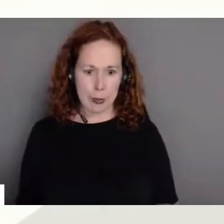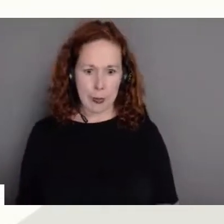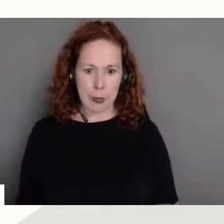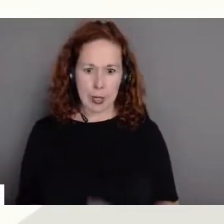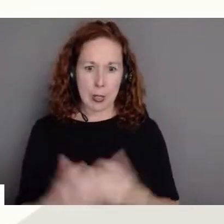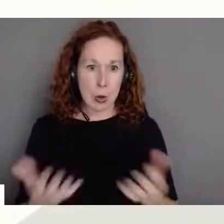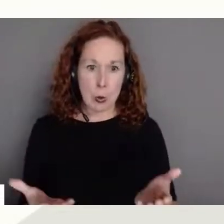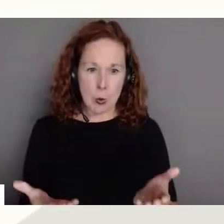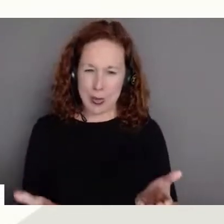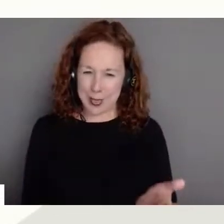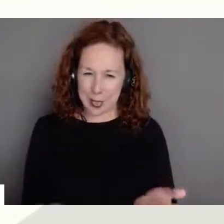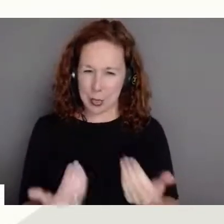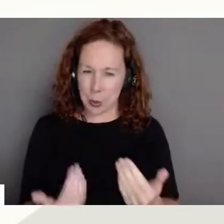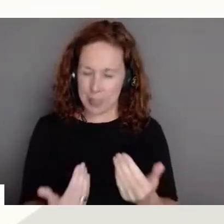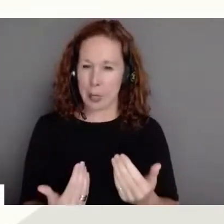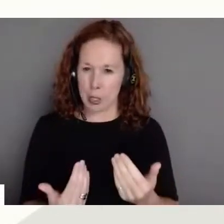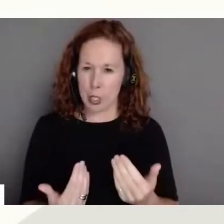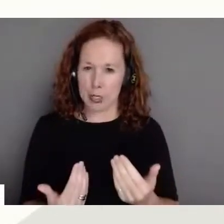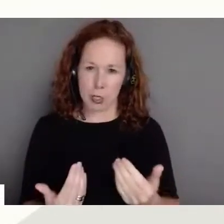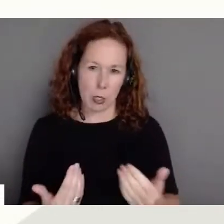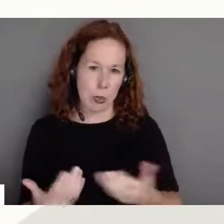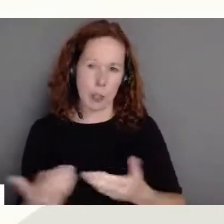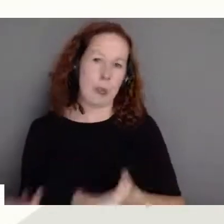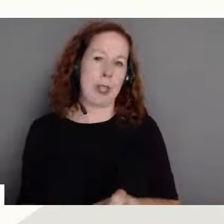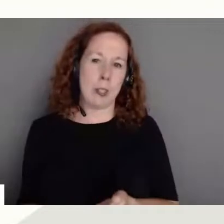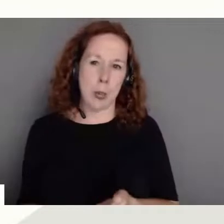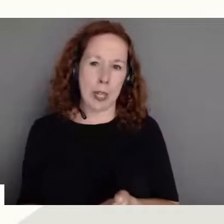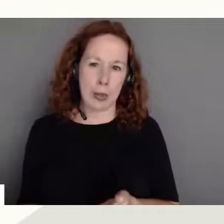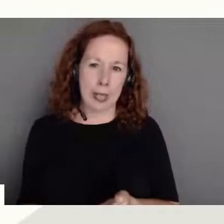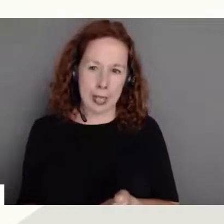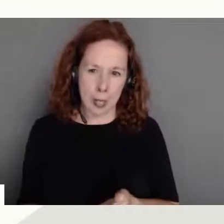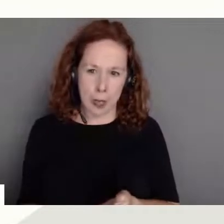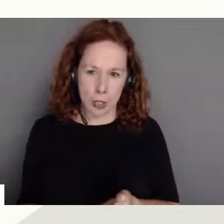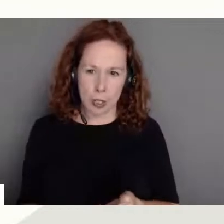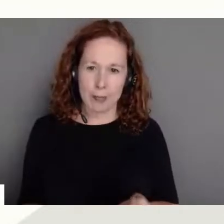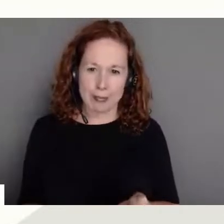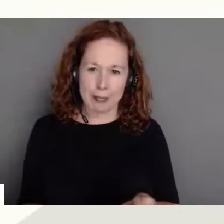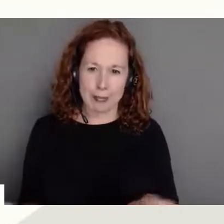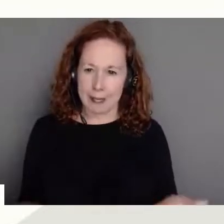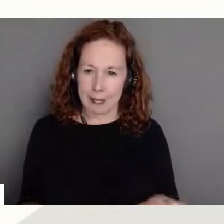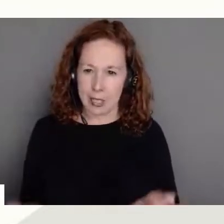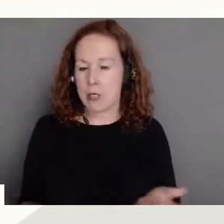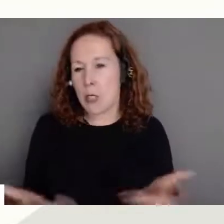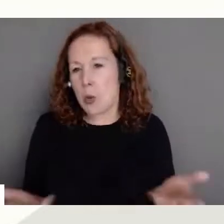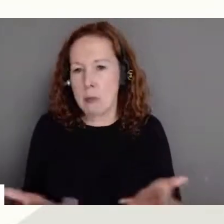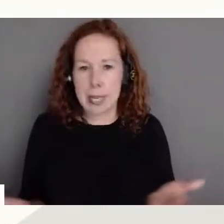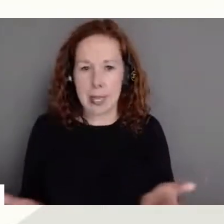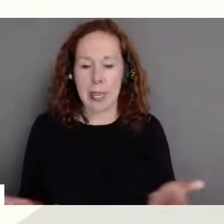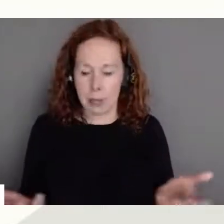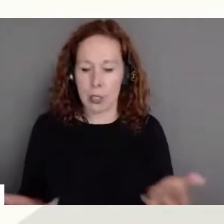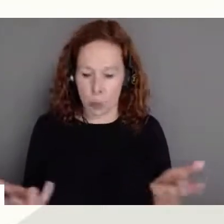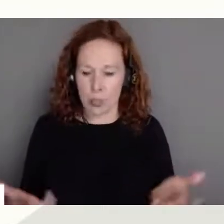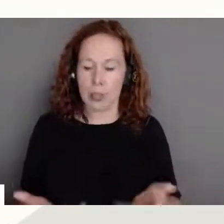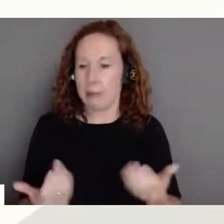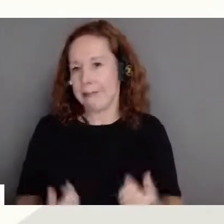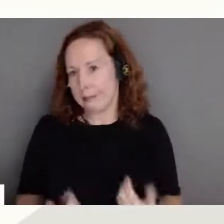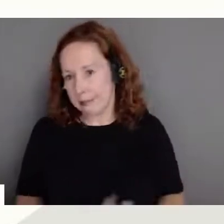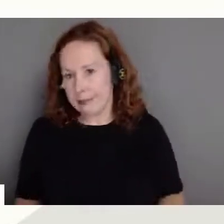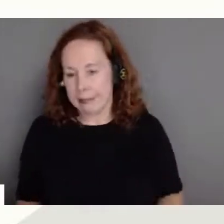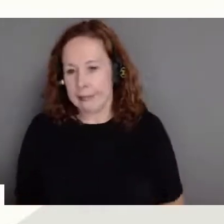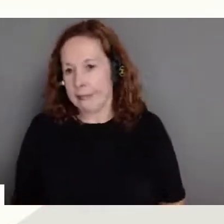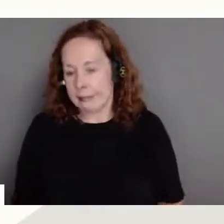to know what the source language is to interpret into another language. Mhm. So you have to know the Mhm. meaning of the